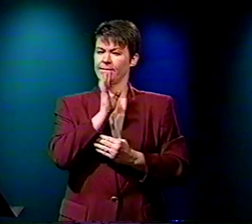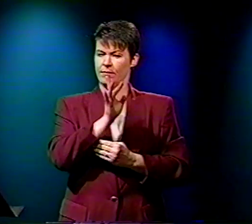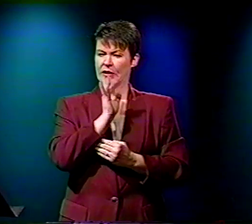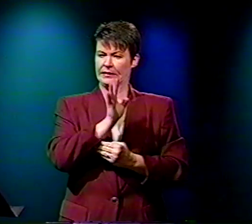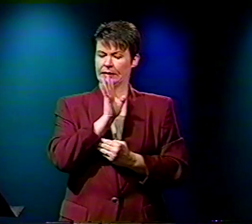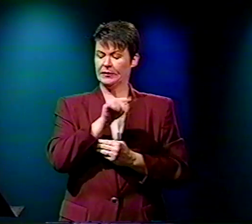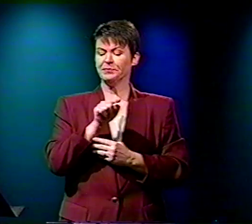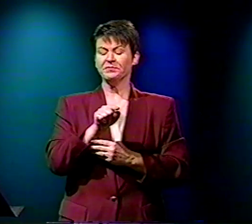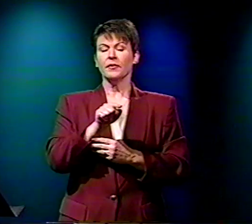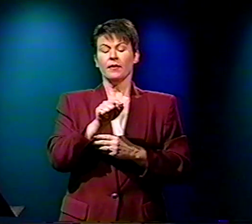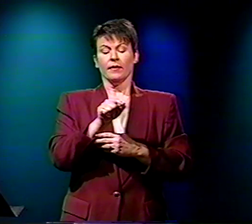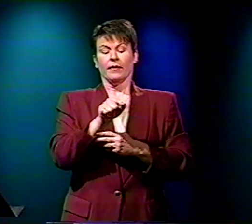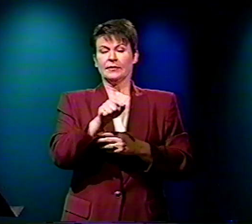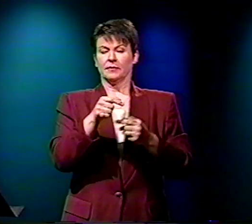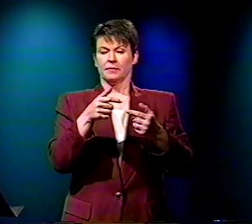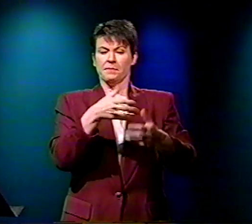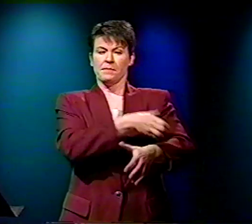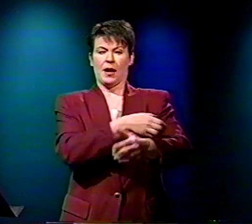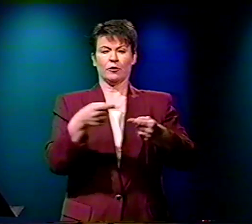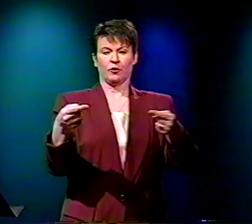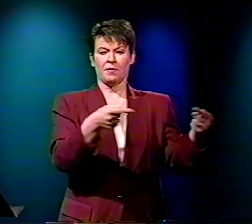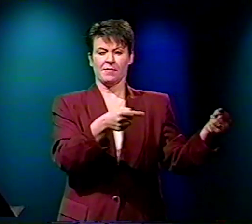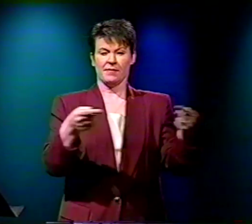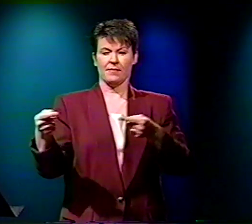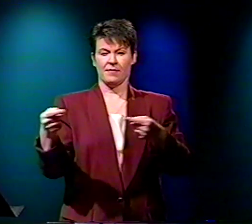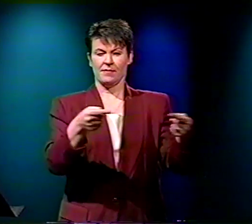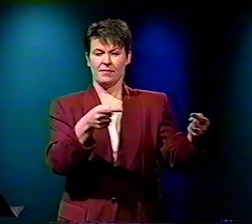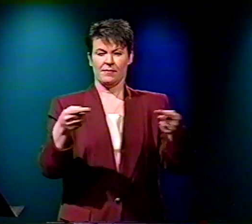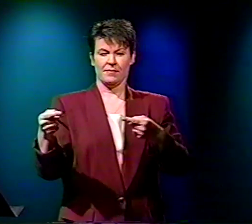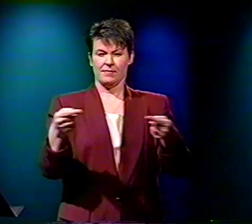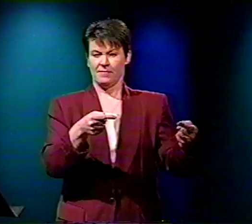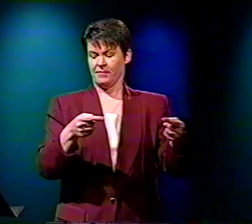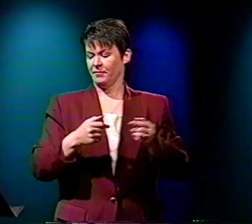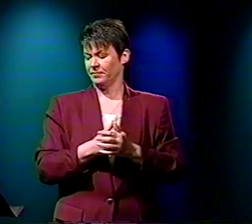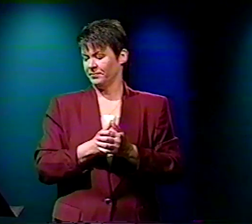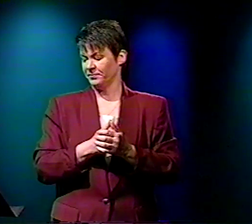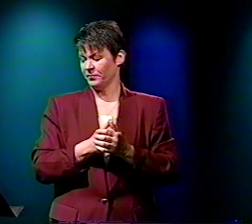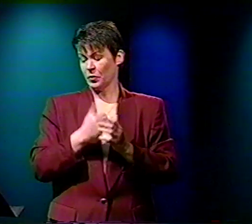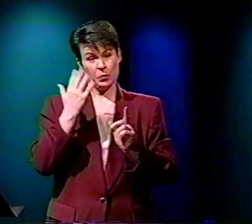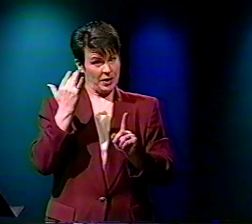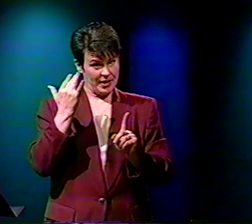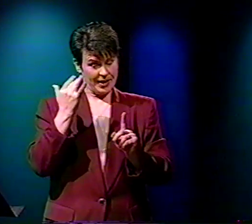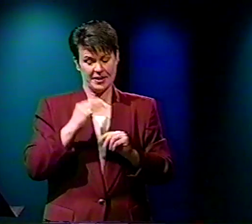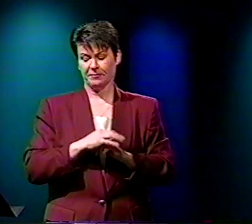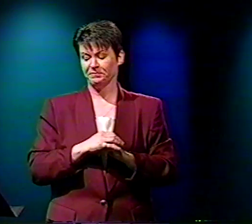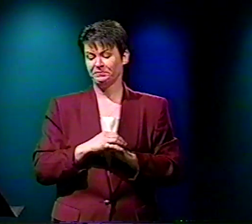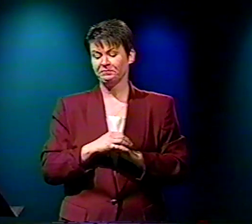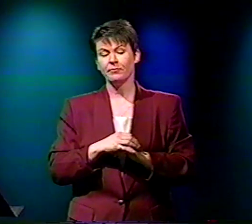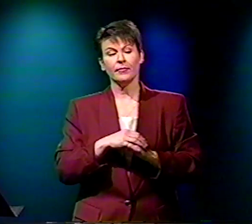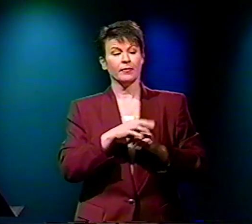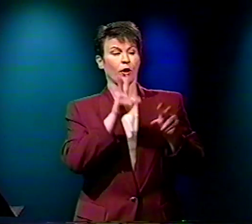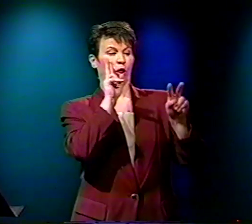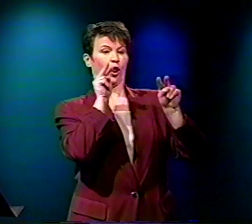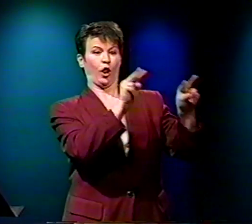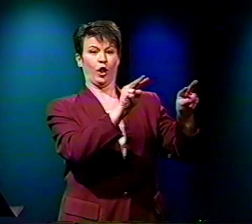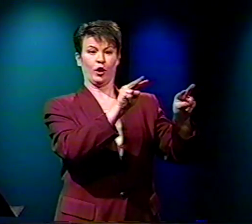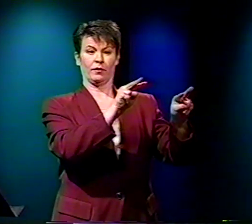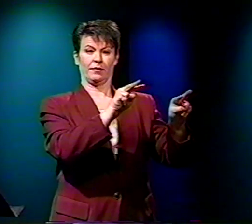Now, again, related to voice interpretation, there is a power struggle that can ensue. This occurs because if you